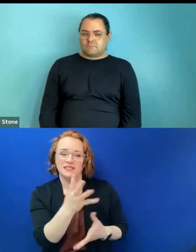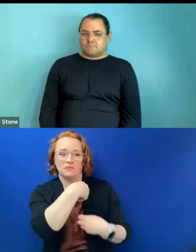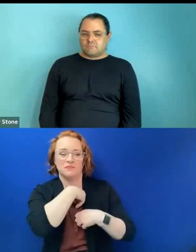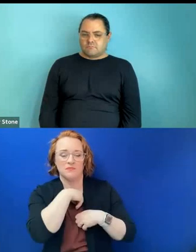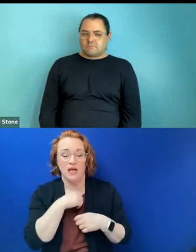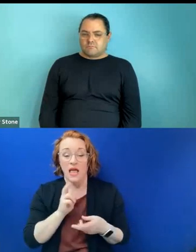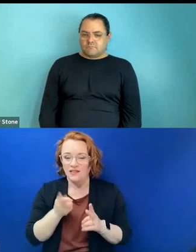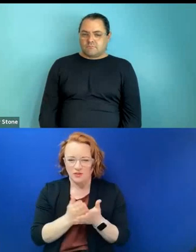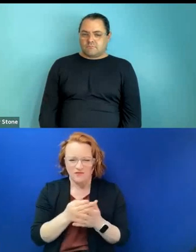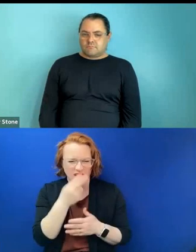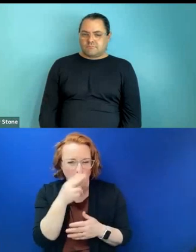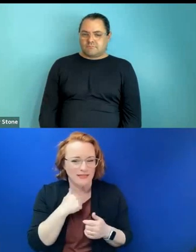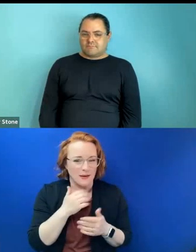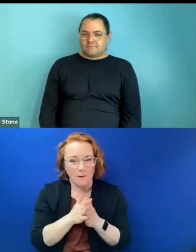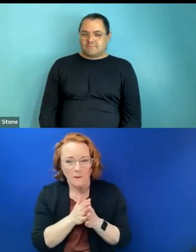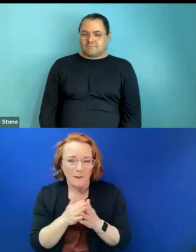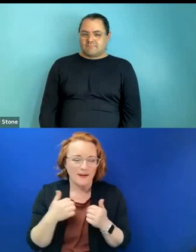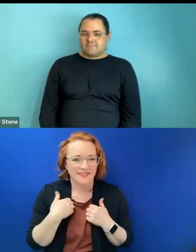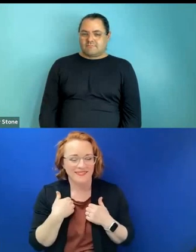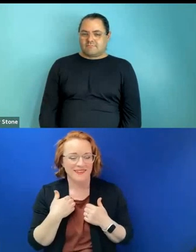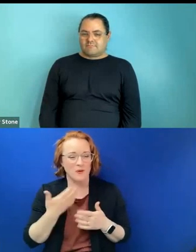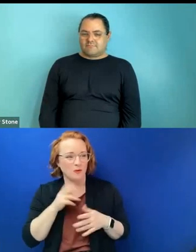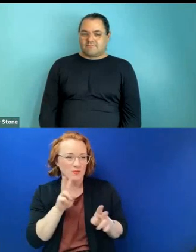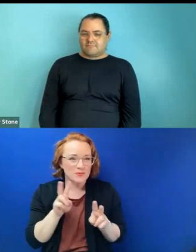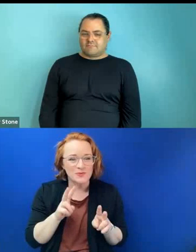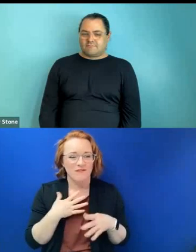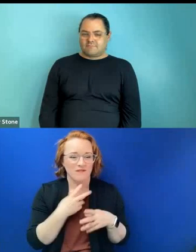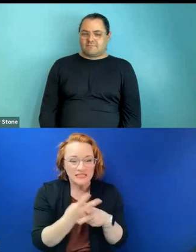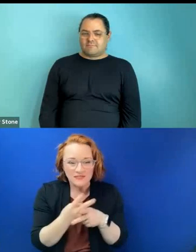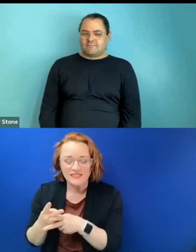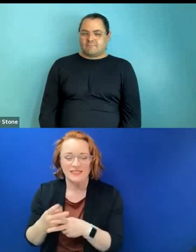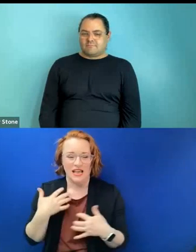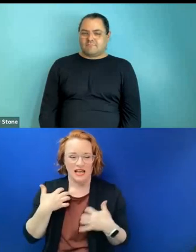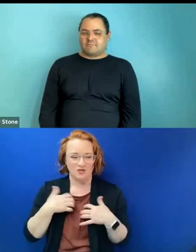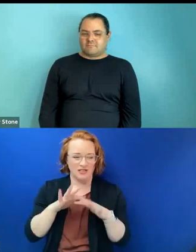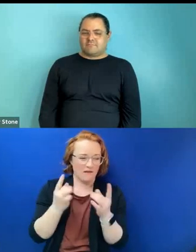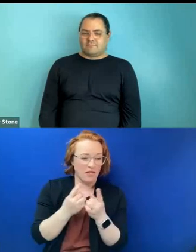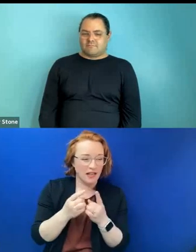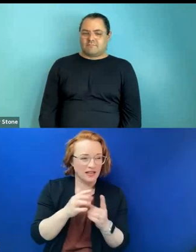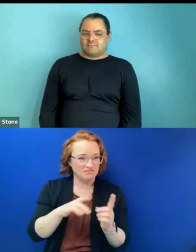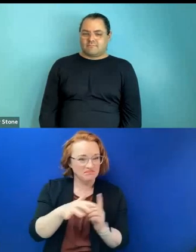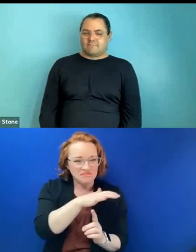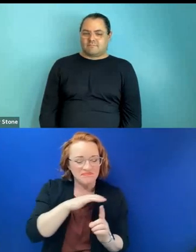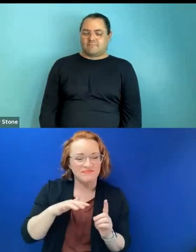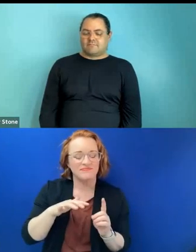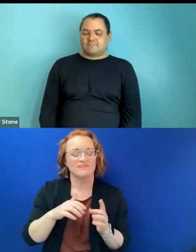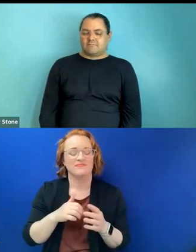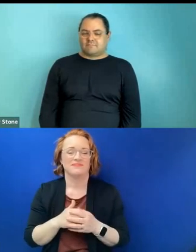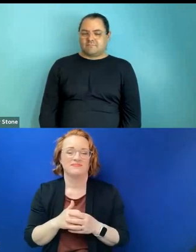Interpreters are very nosy people. They are very, very interested in everything that happens around them.